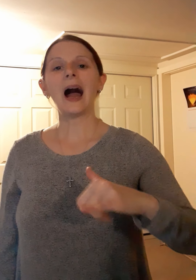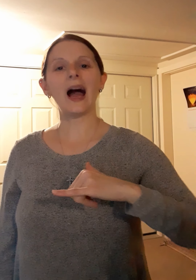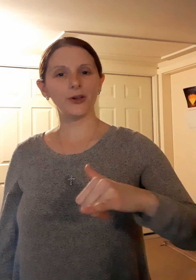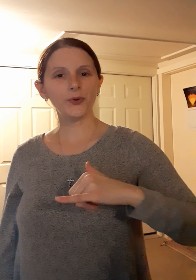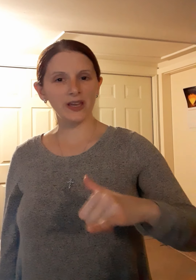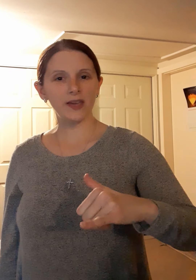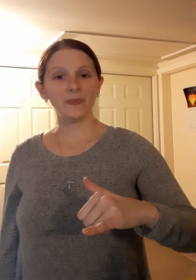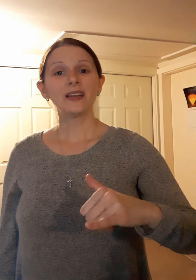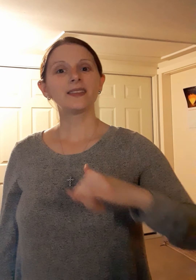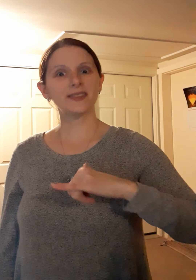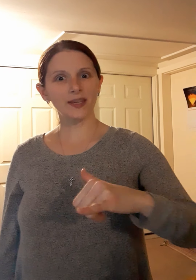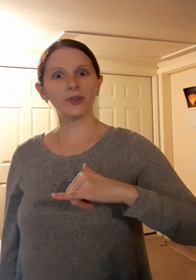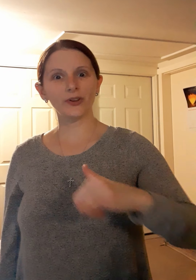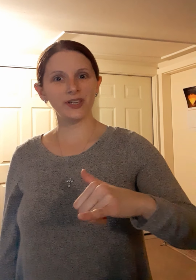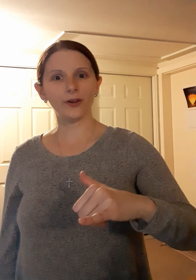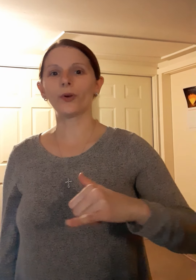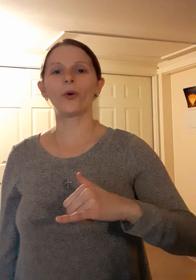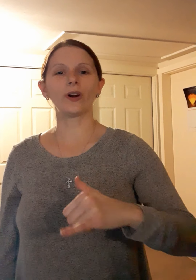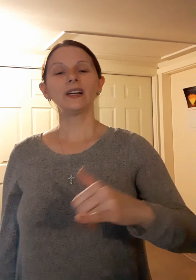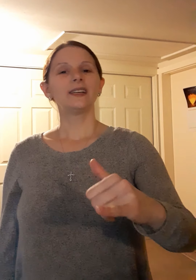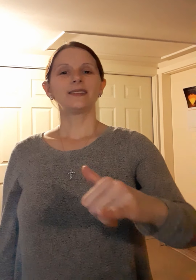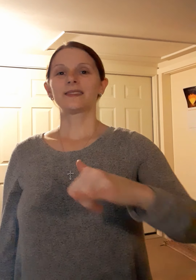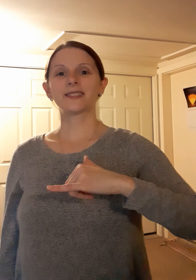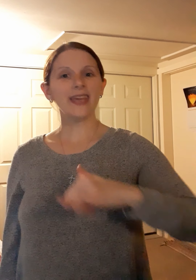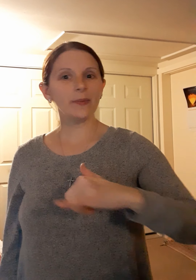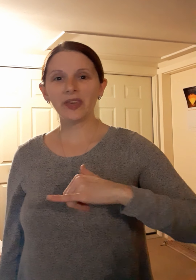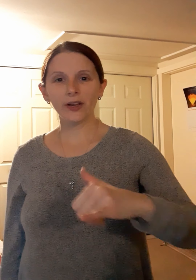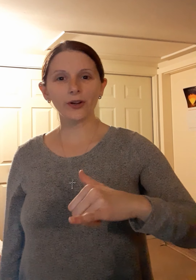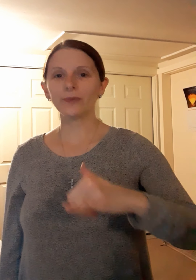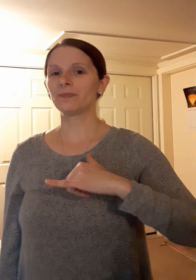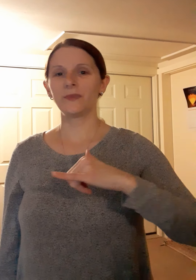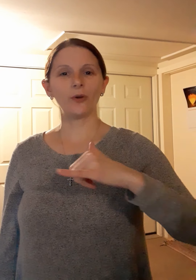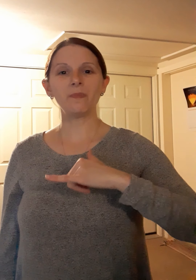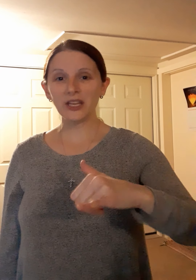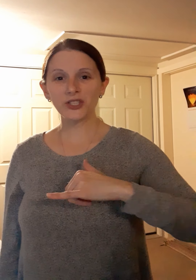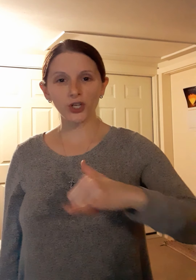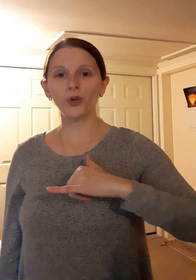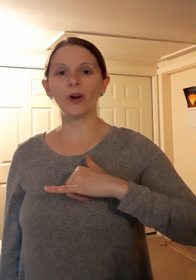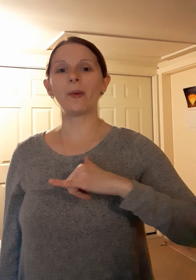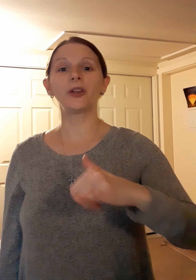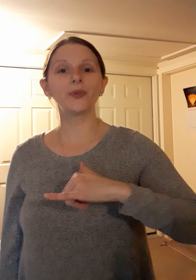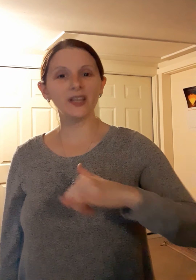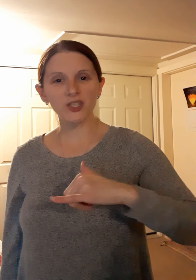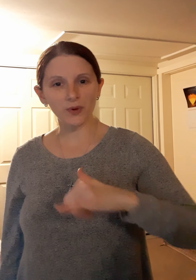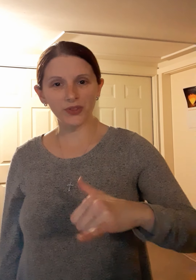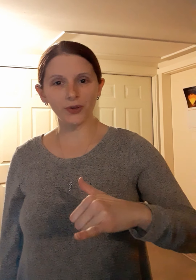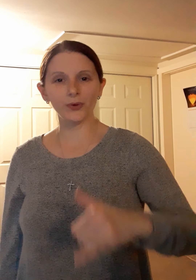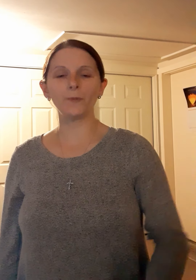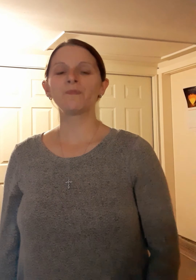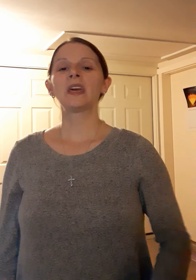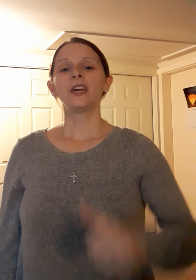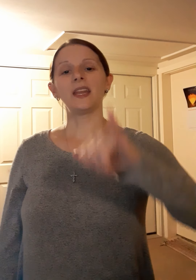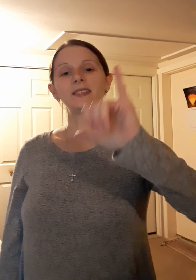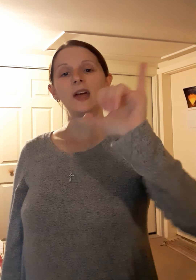I agree. Similar here, or same here, me too, I'm in agreement with you. It is that